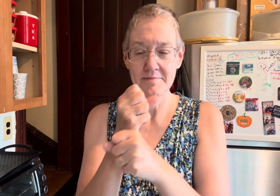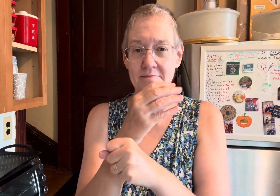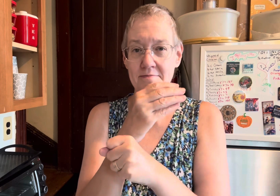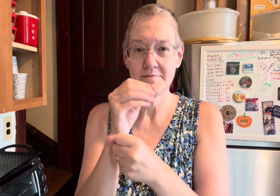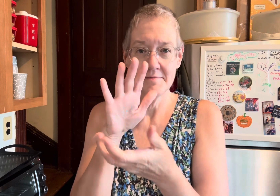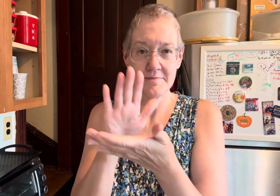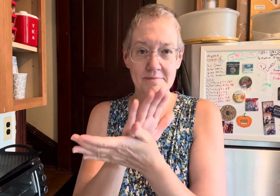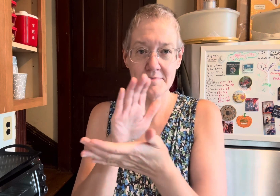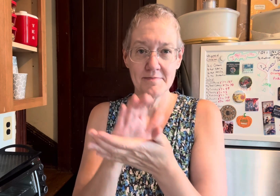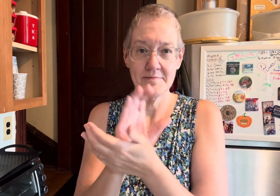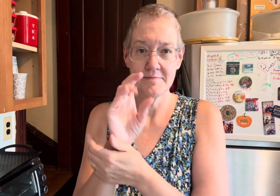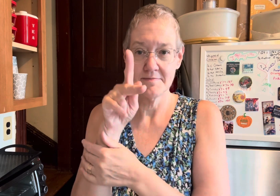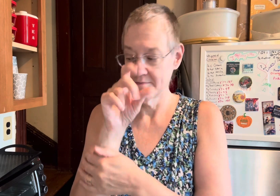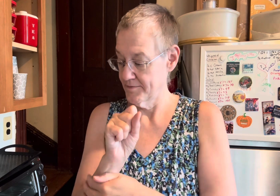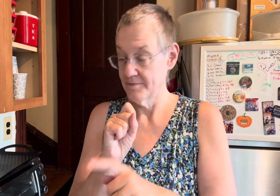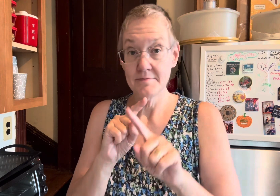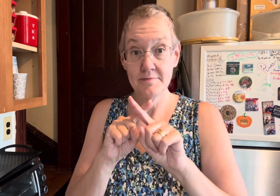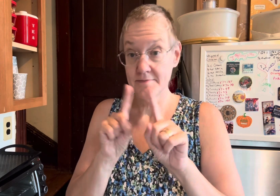using instant coffee and paper cups.